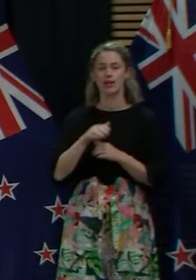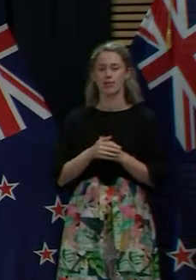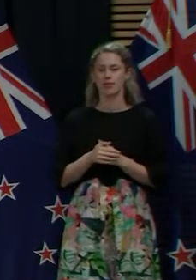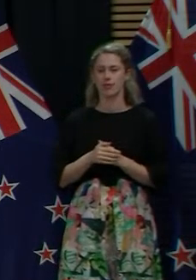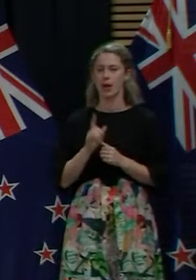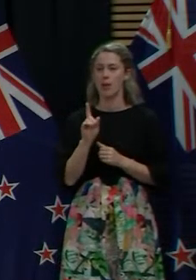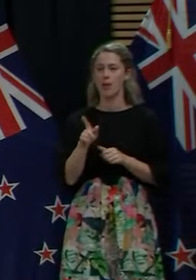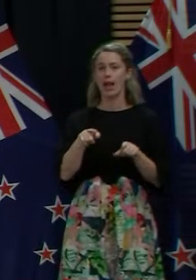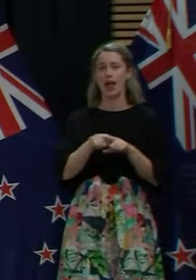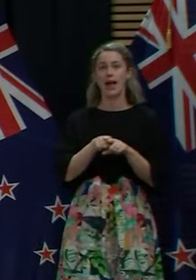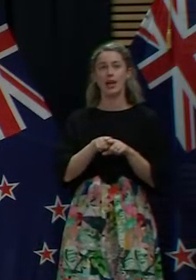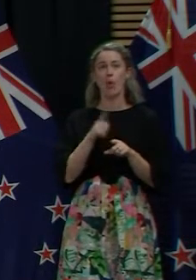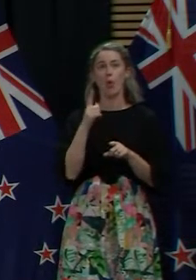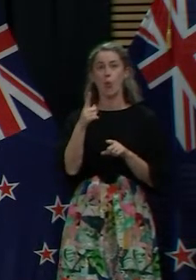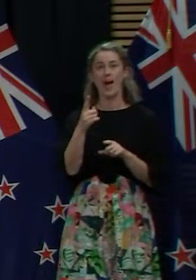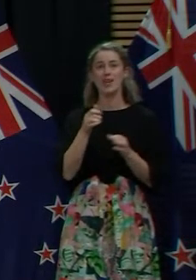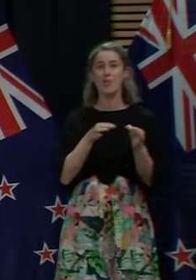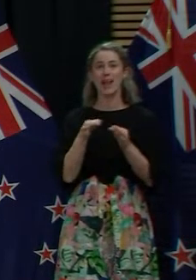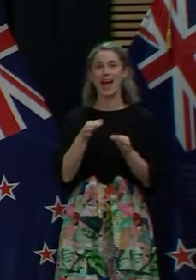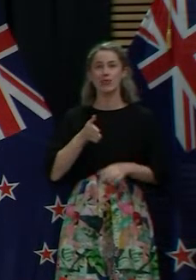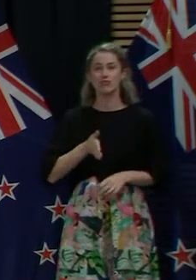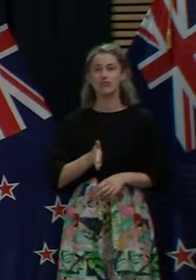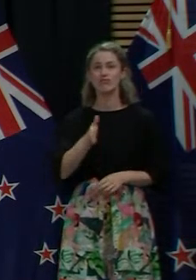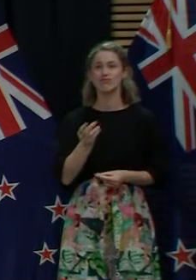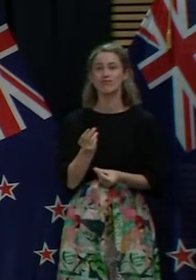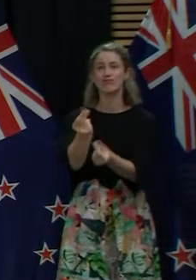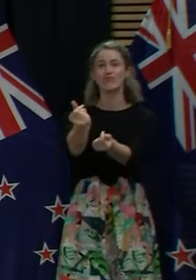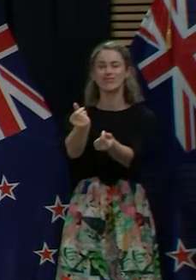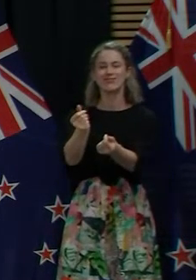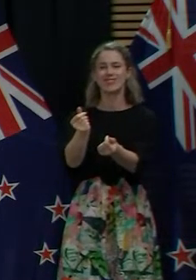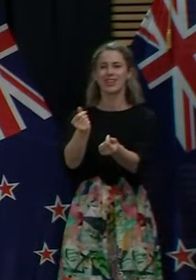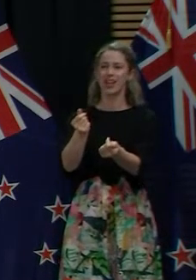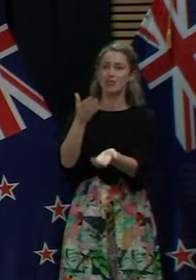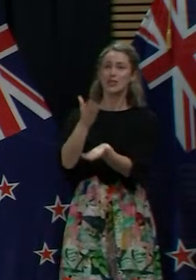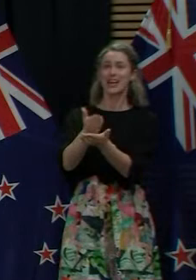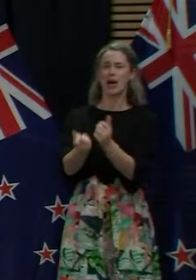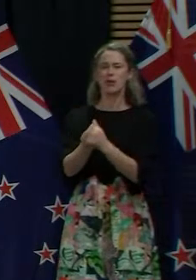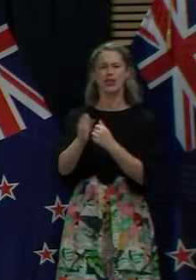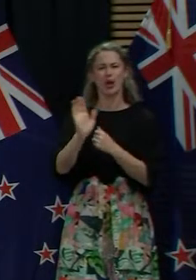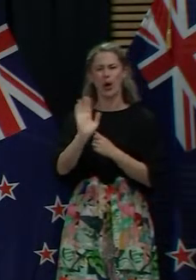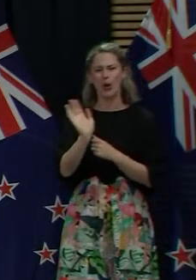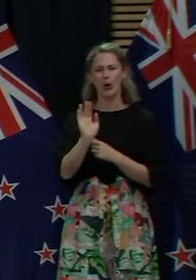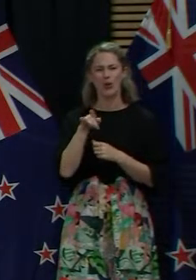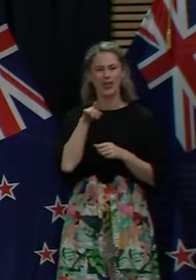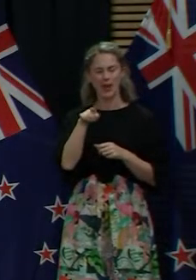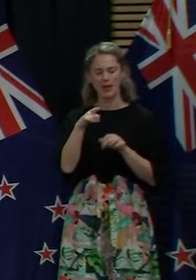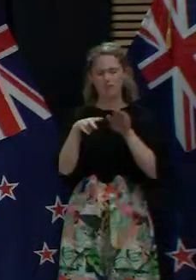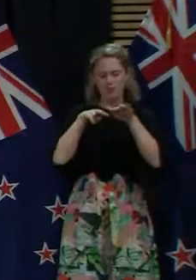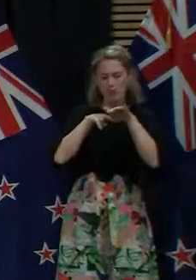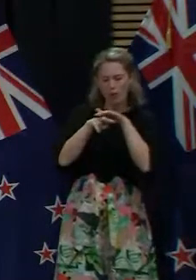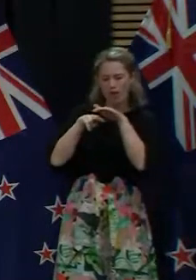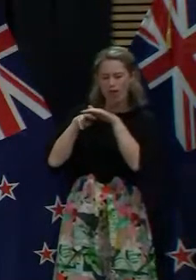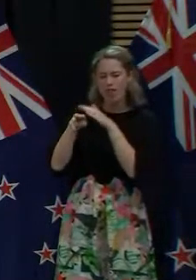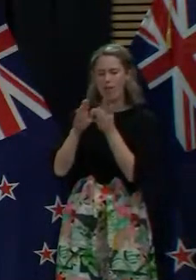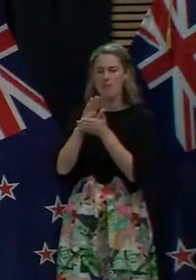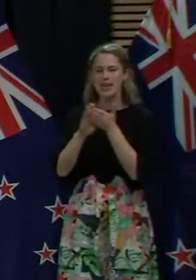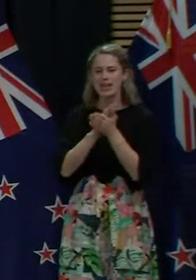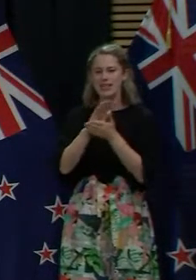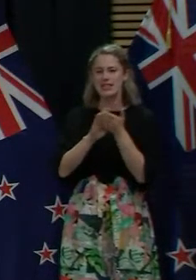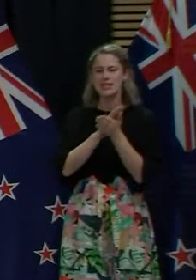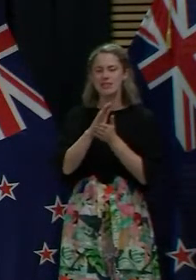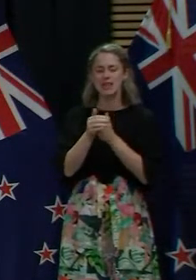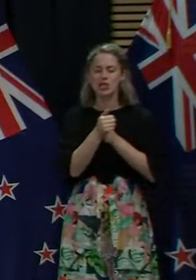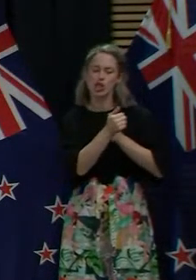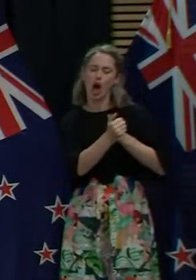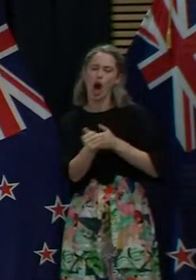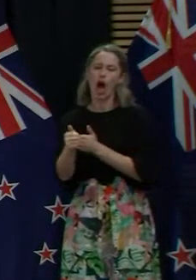of this is the singular pathway and here's the inevitable outcome. I don't think any model intends to be that. They call themselves a